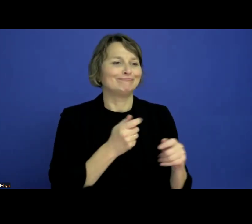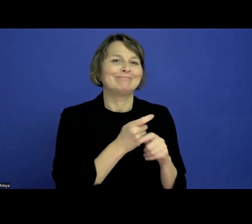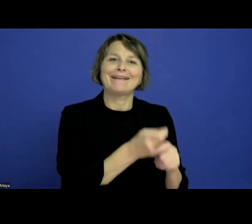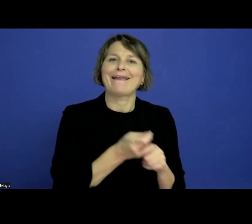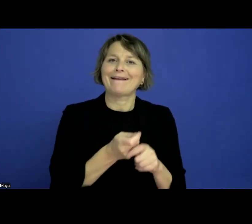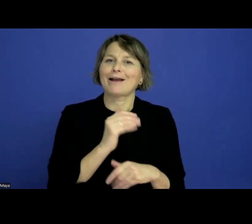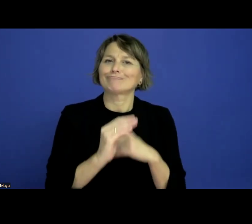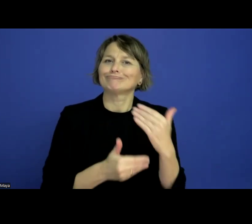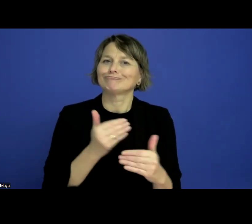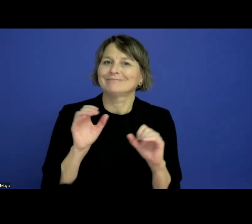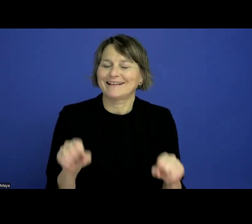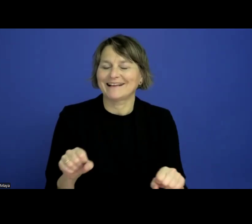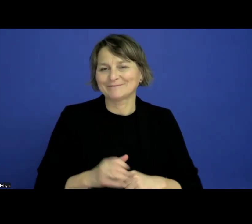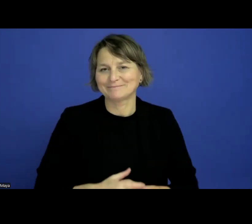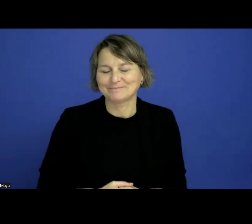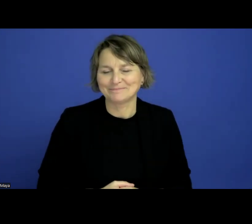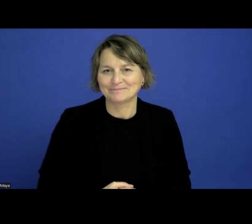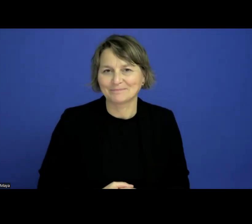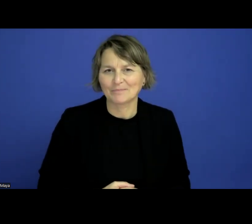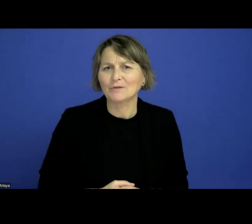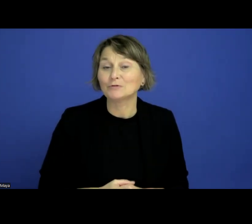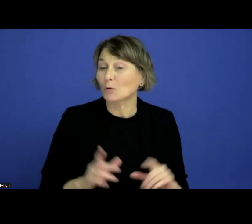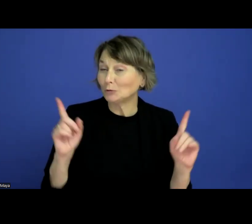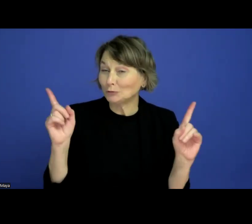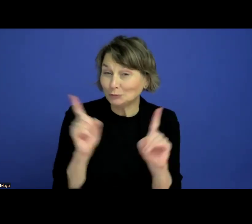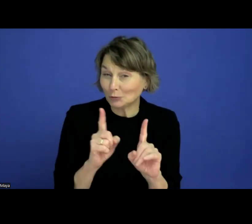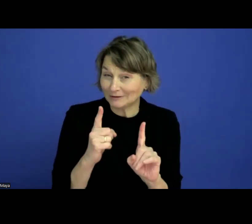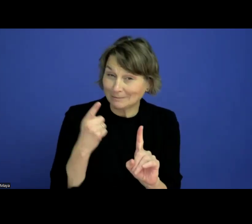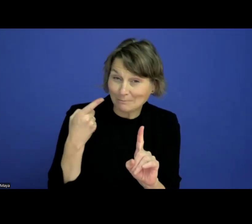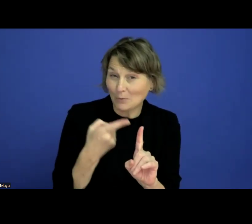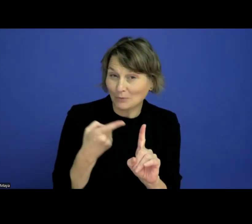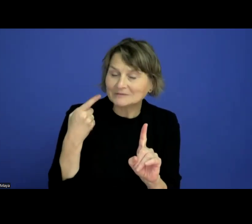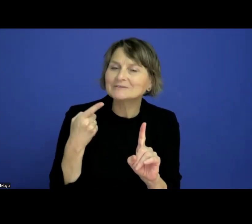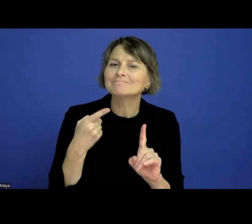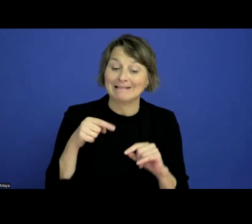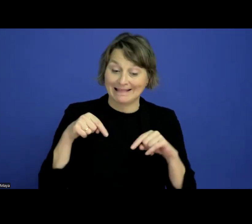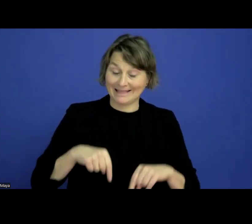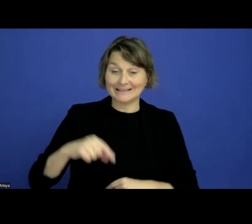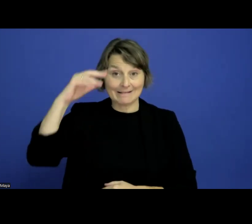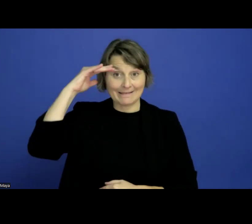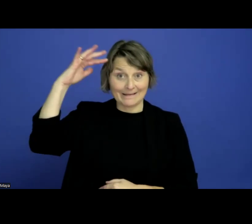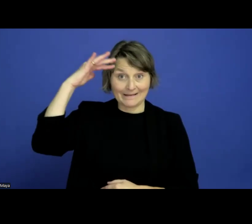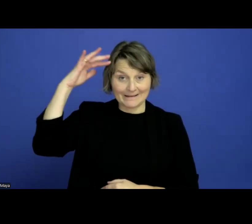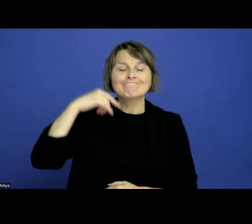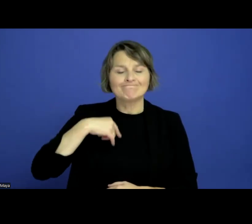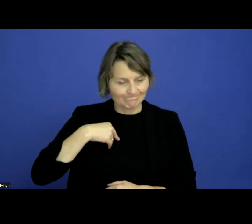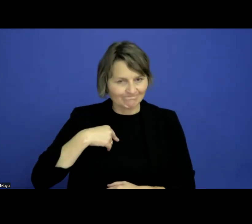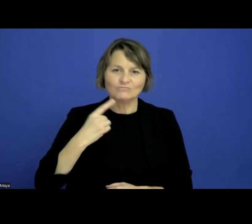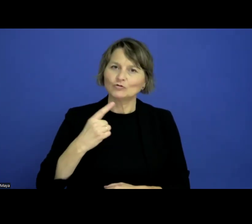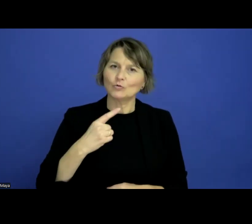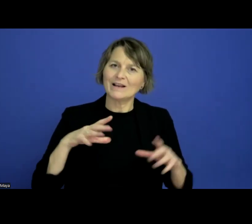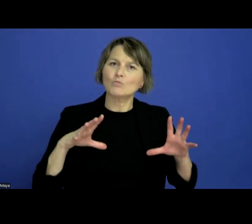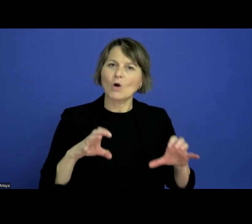in a nutshell that our approach not only provide practical support to our employees, but